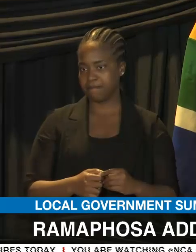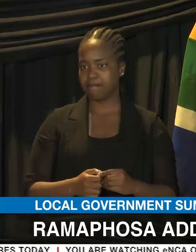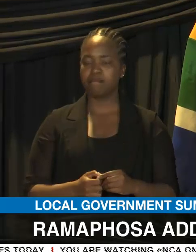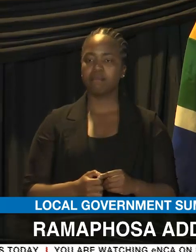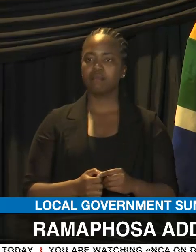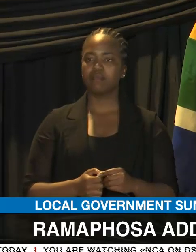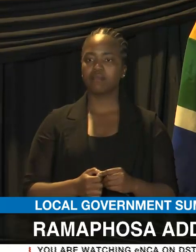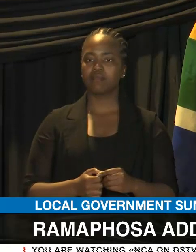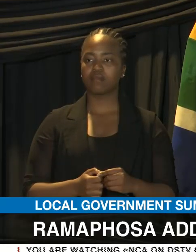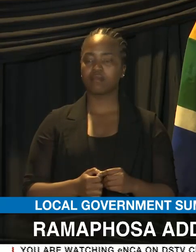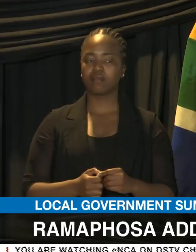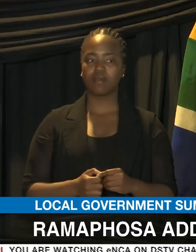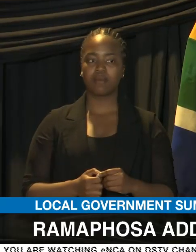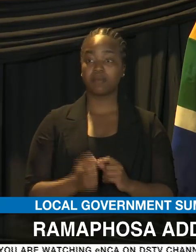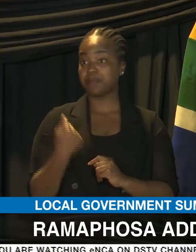And most recently,